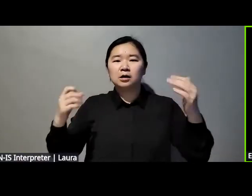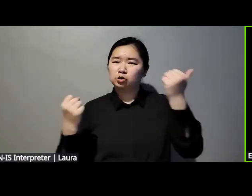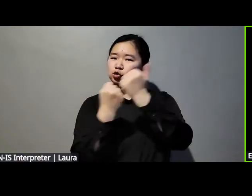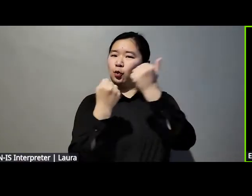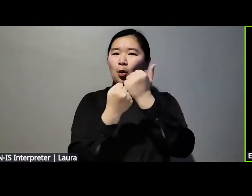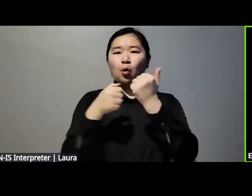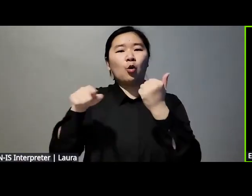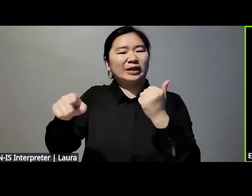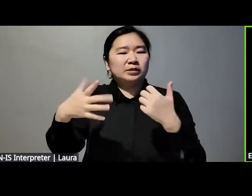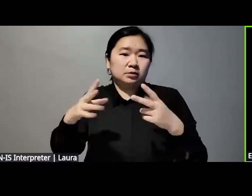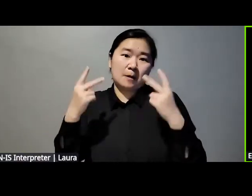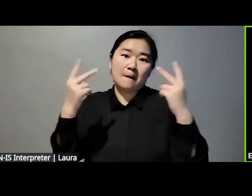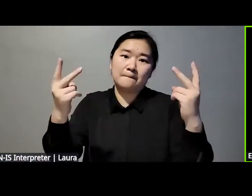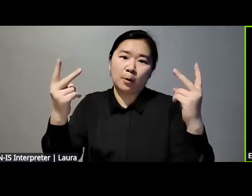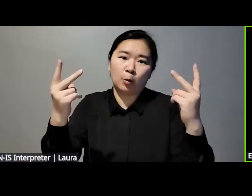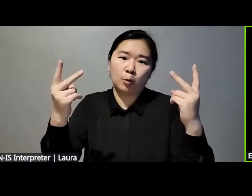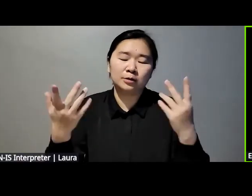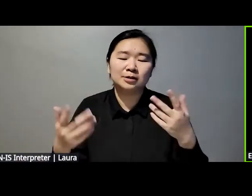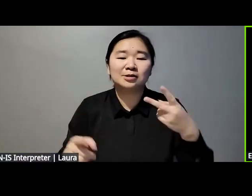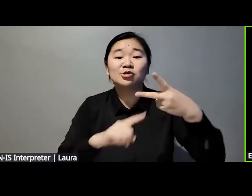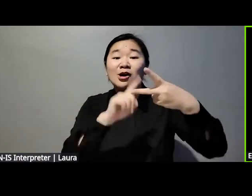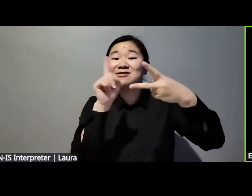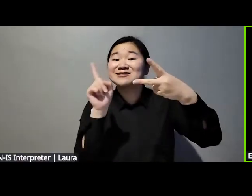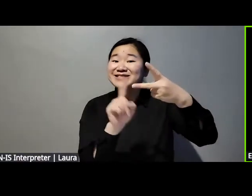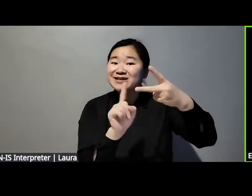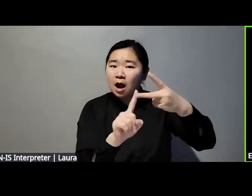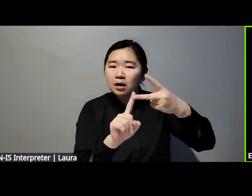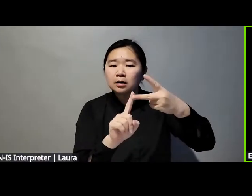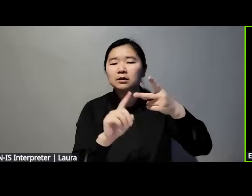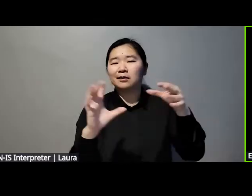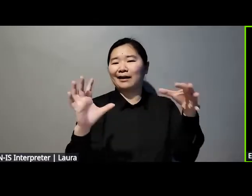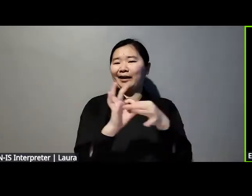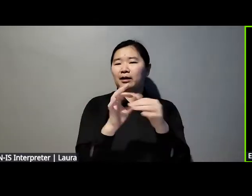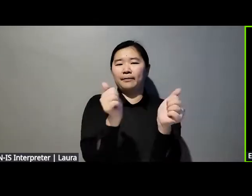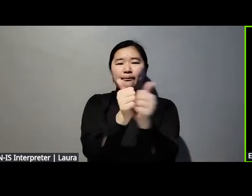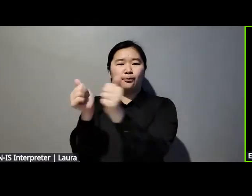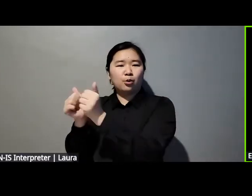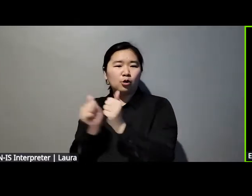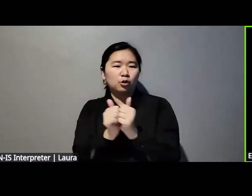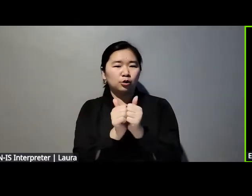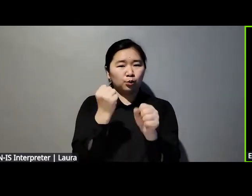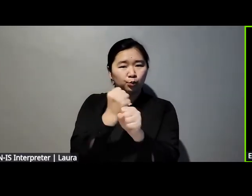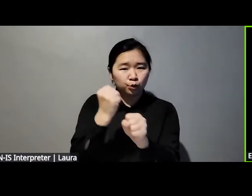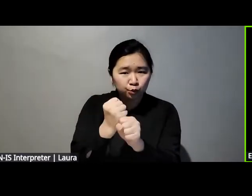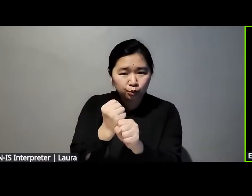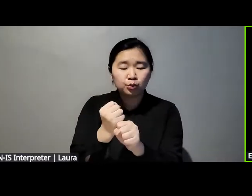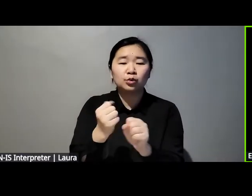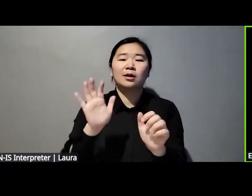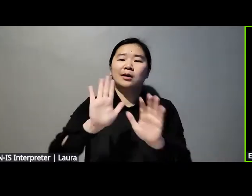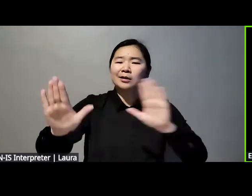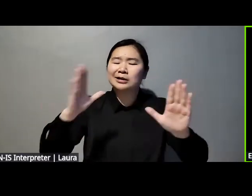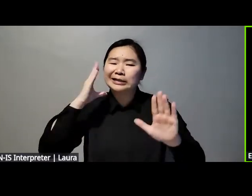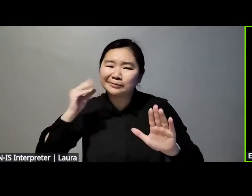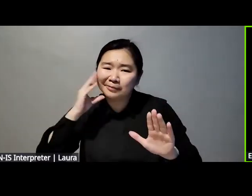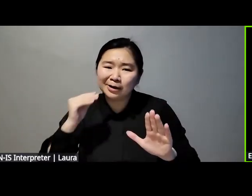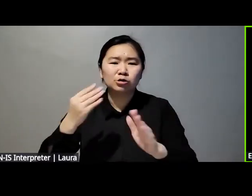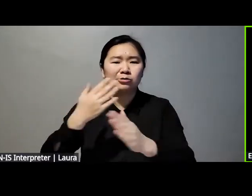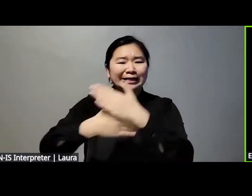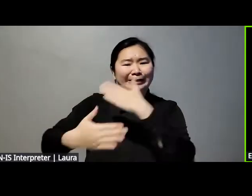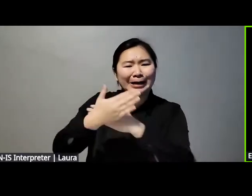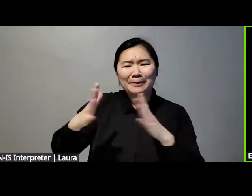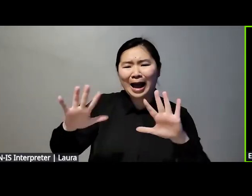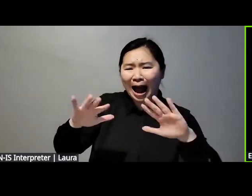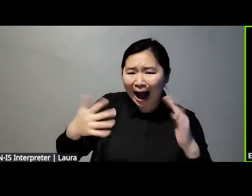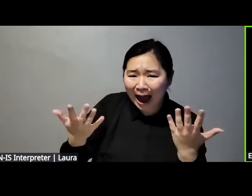were disabled, and also to help in stigma reduction. Now, when working with people who have lived experience, it's